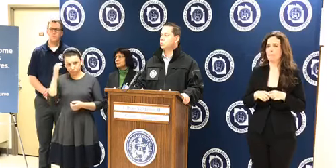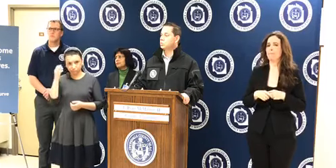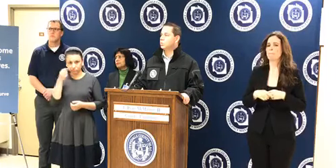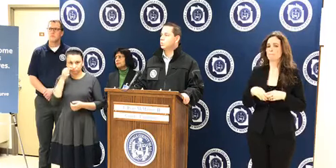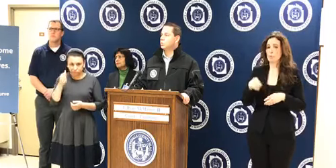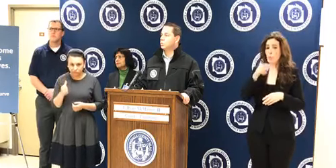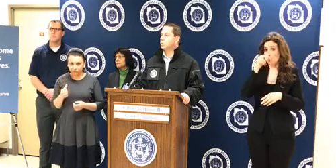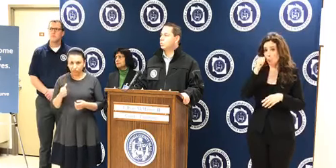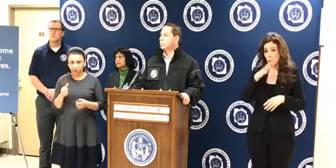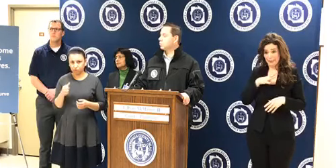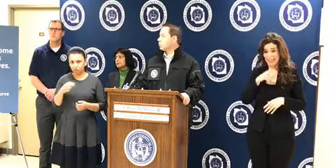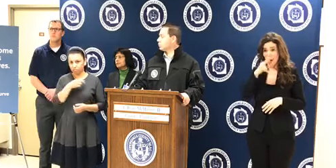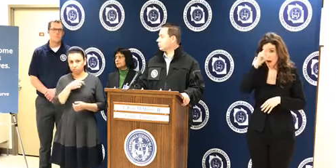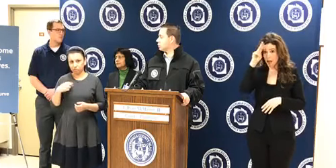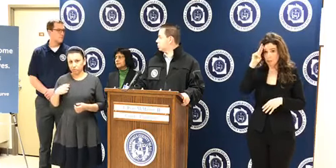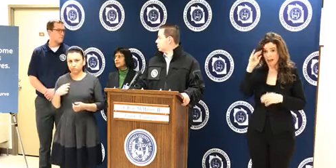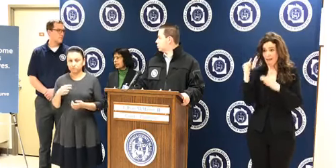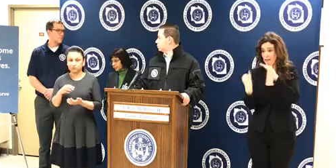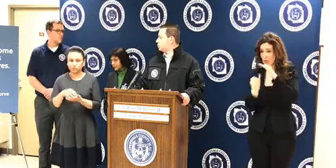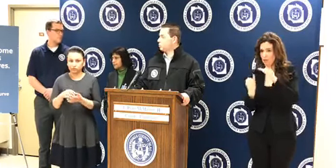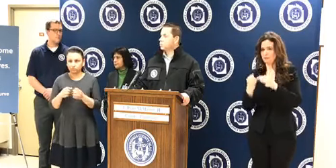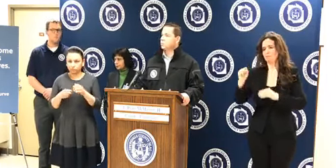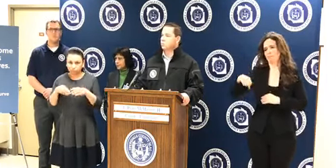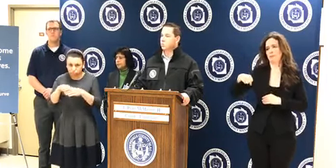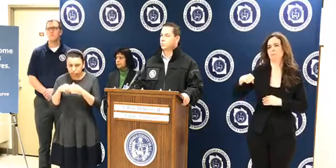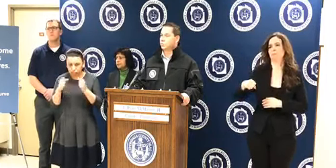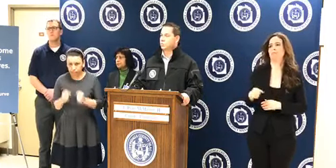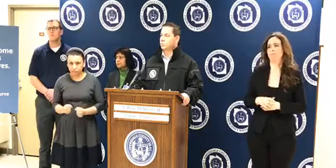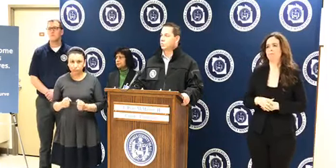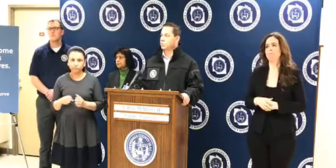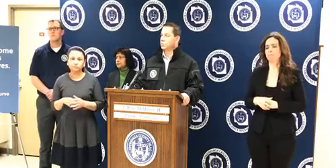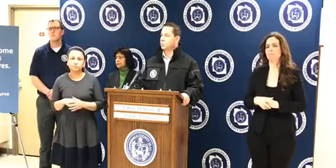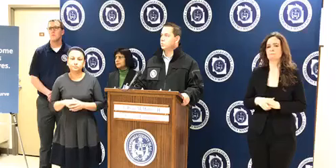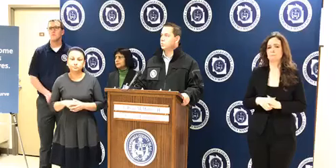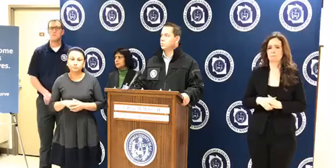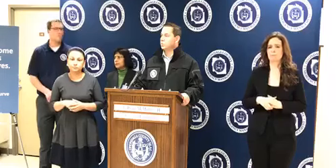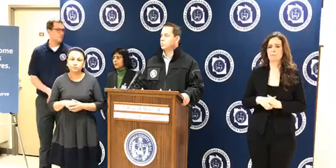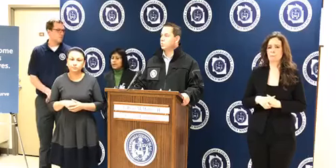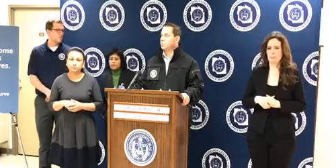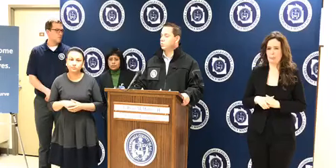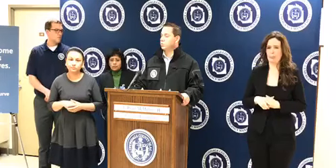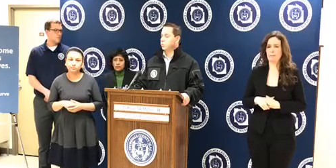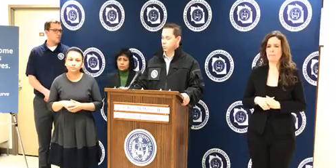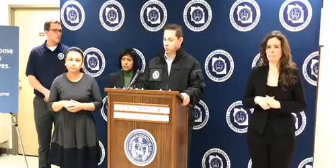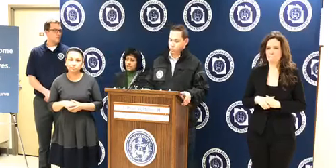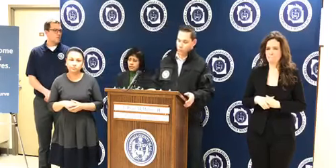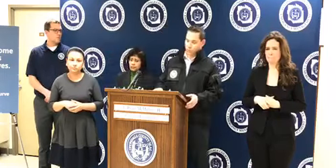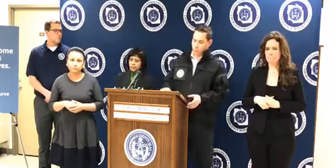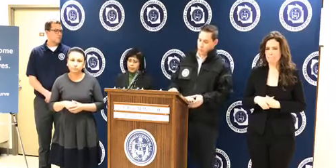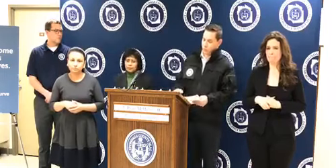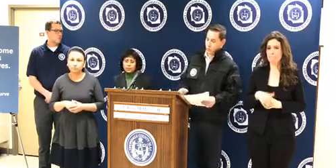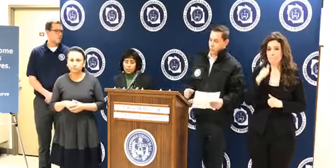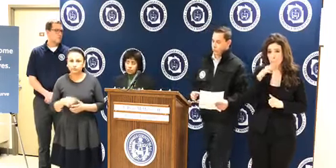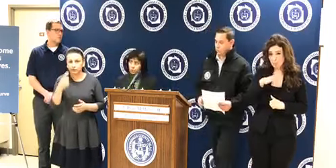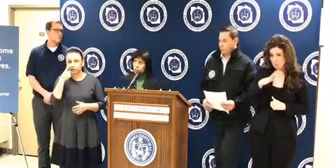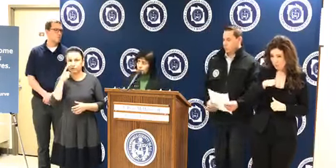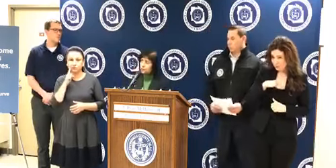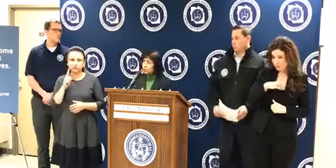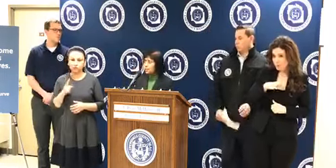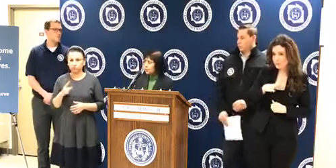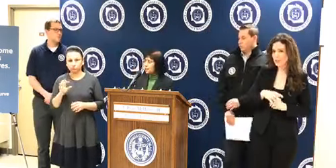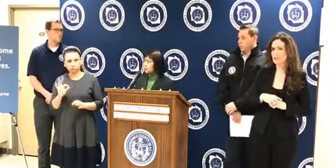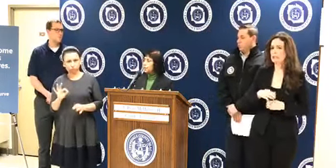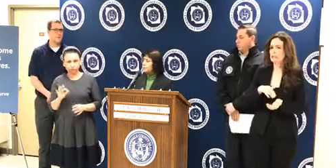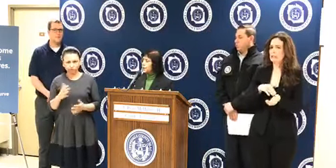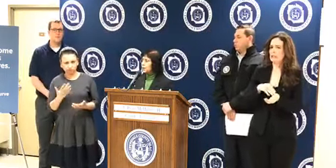the isolated room at the hospital. Yes. Okay. And do we know a condition on her? So she's doing good.